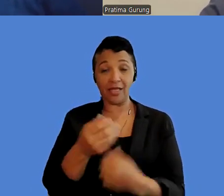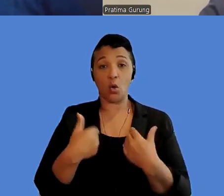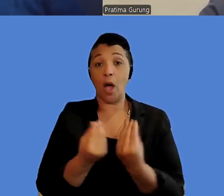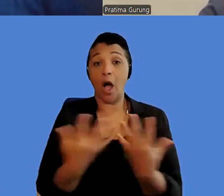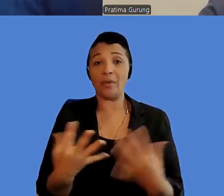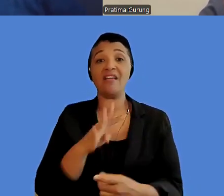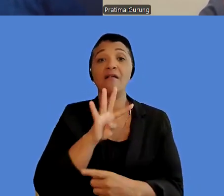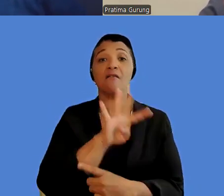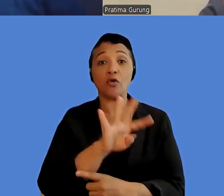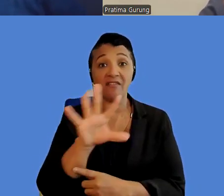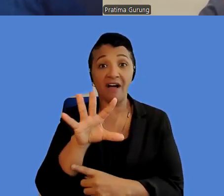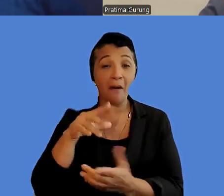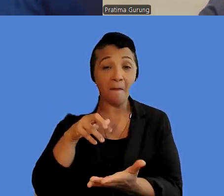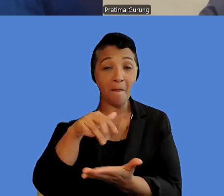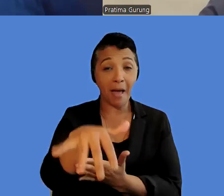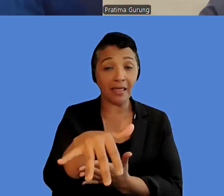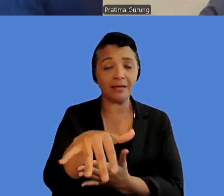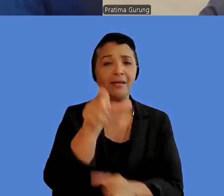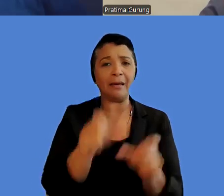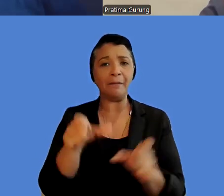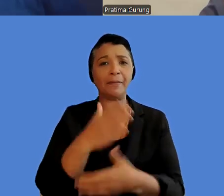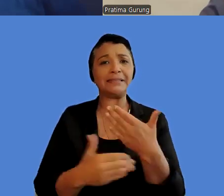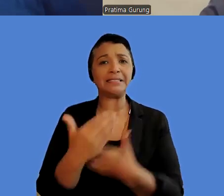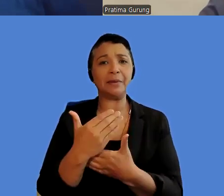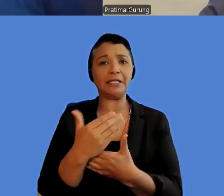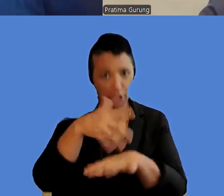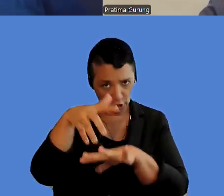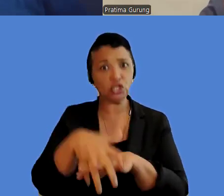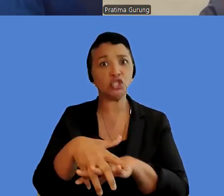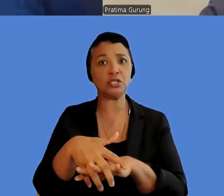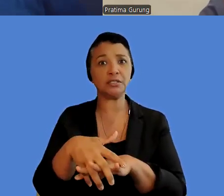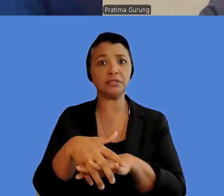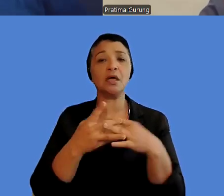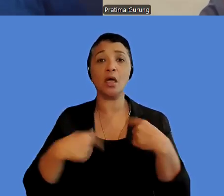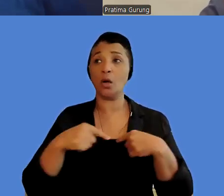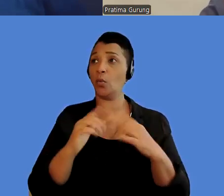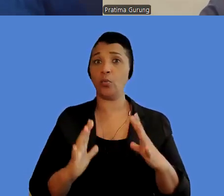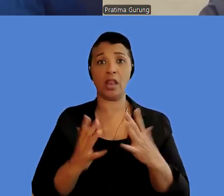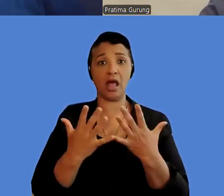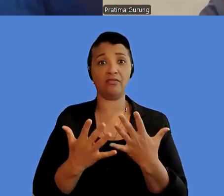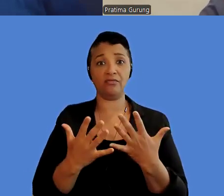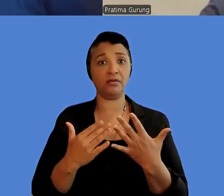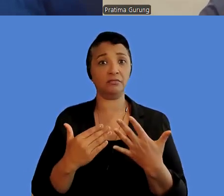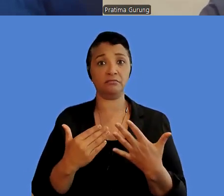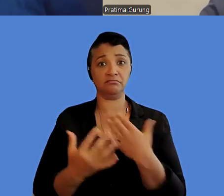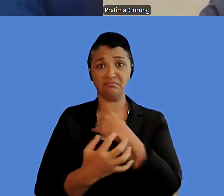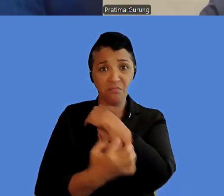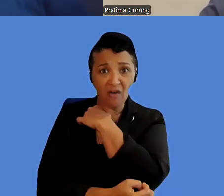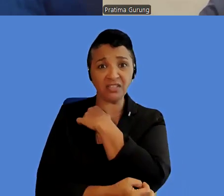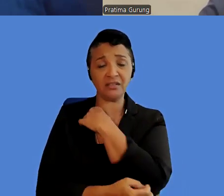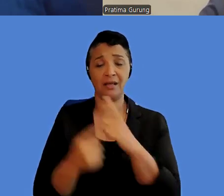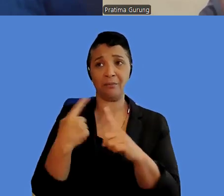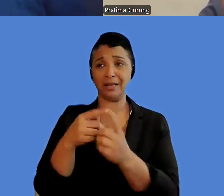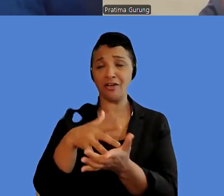million Indigenous people with disabilities who are living our lives in risk, poverty, and